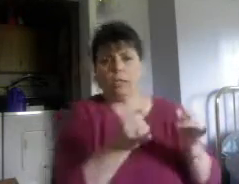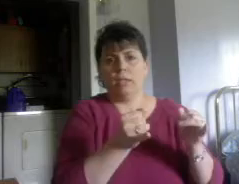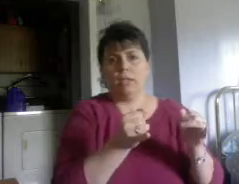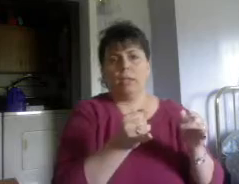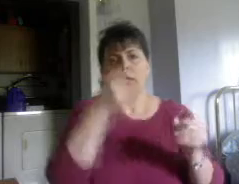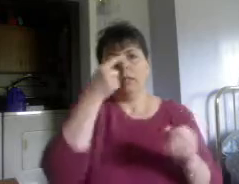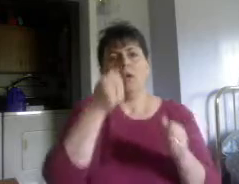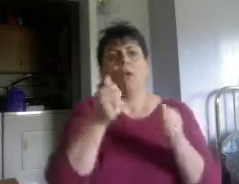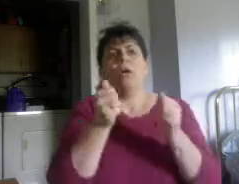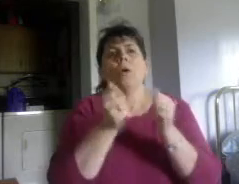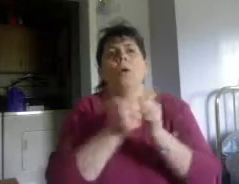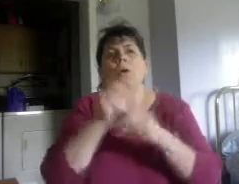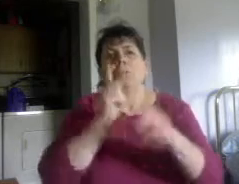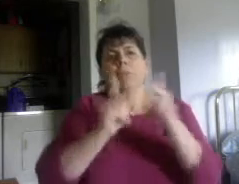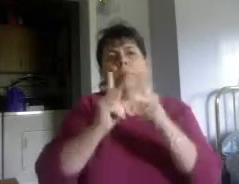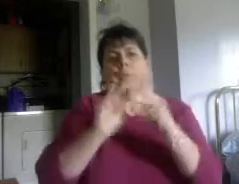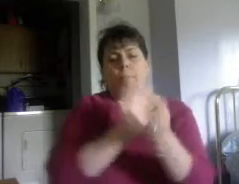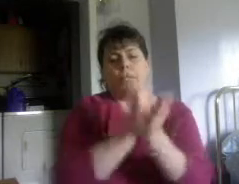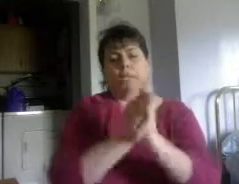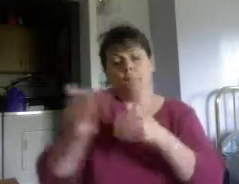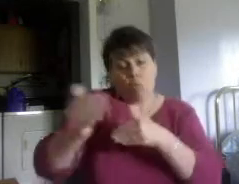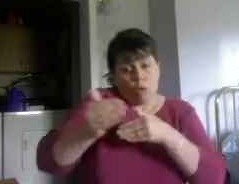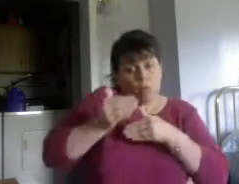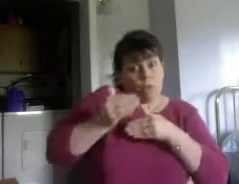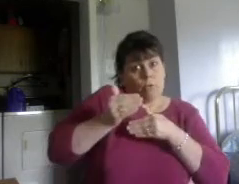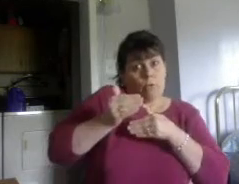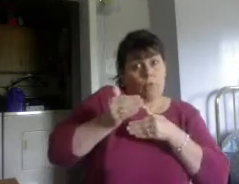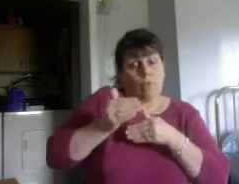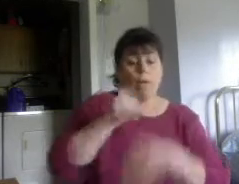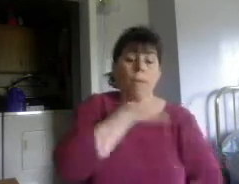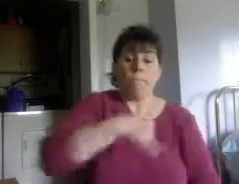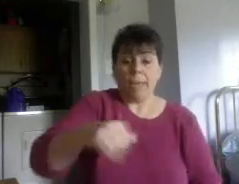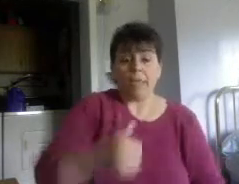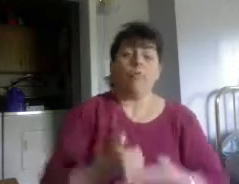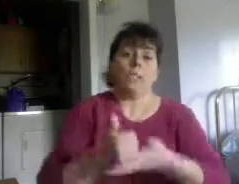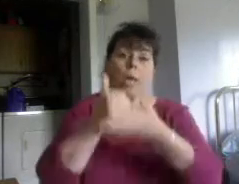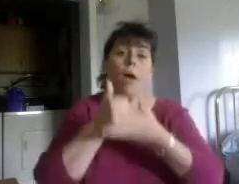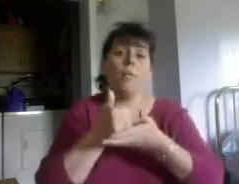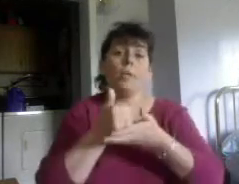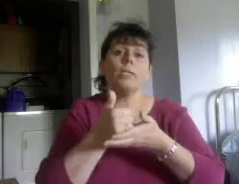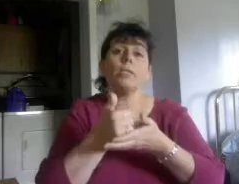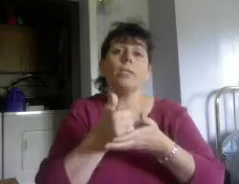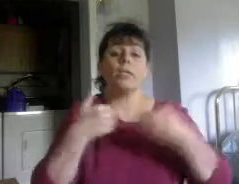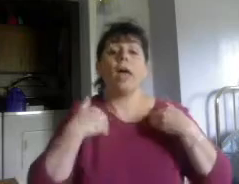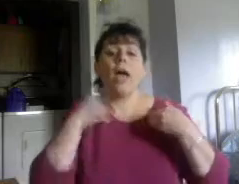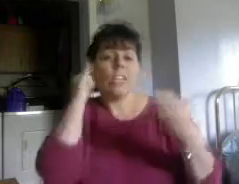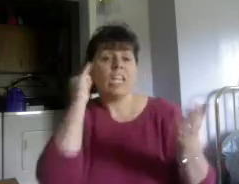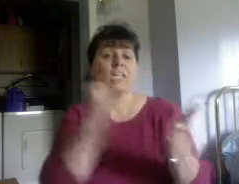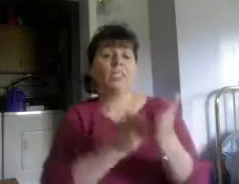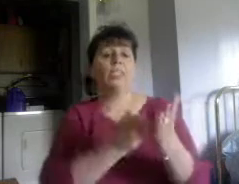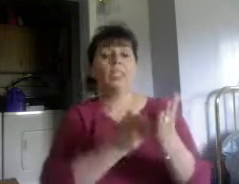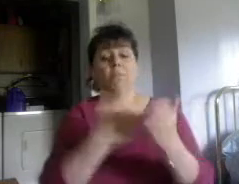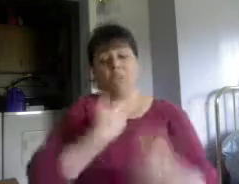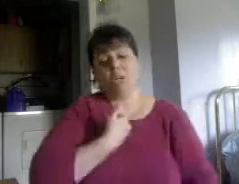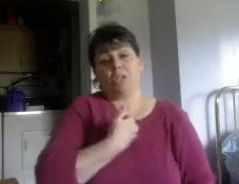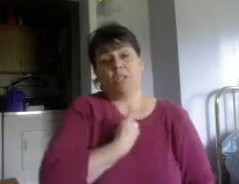closeness whenever that's necessary. Boundaries help us to have an identity of our own. Some boundaries allow